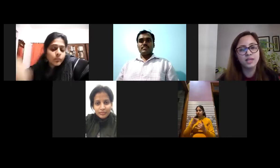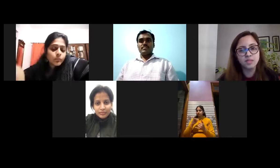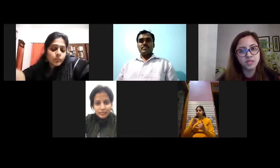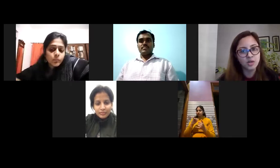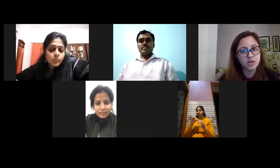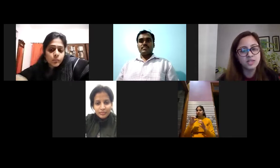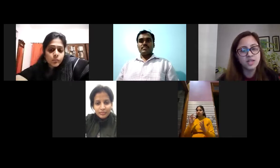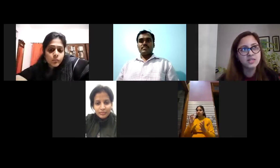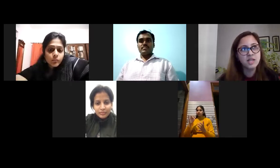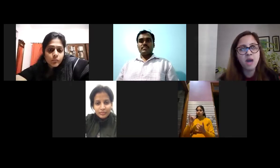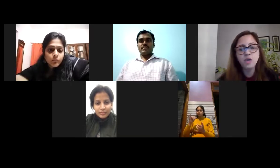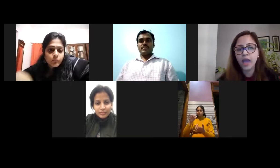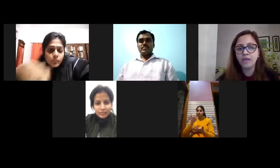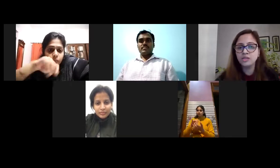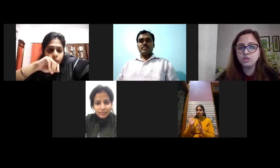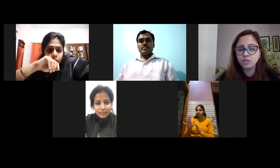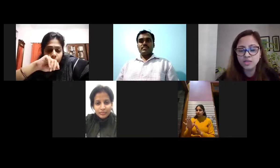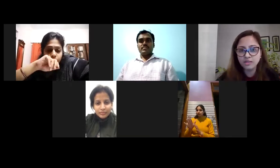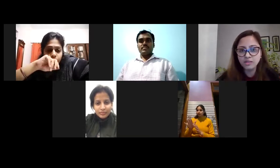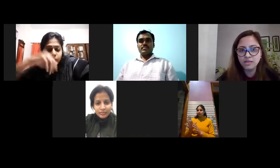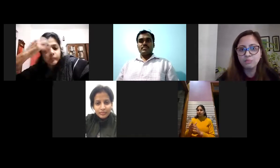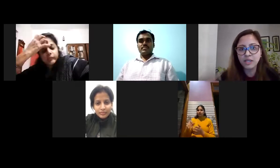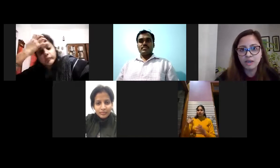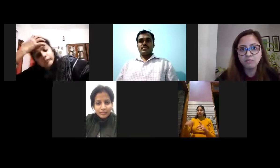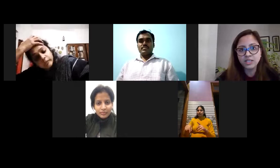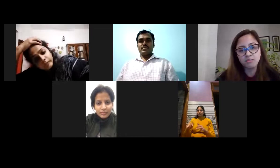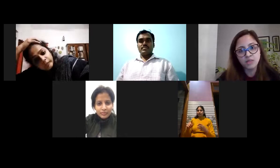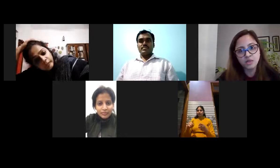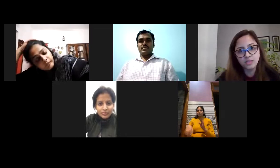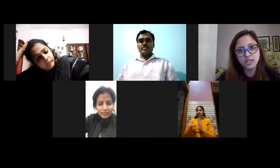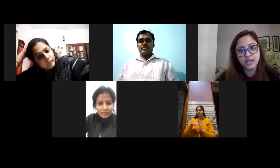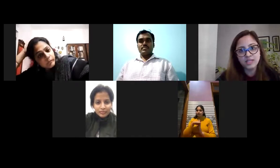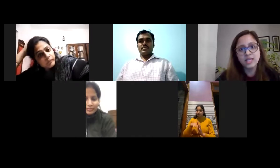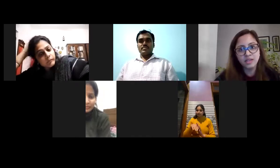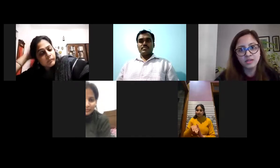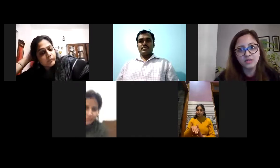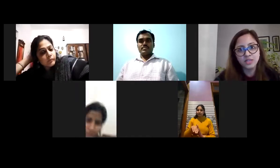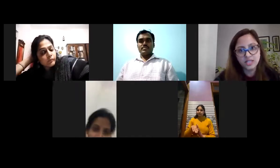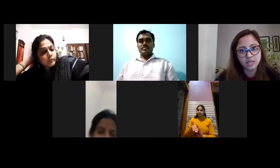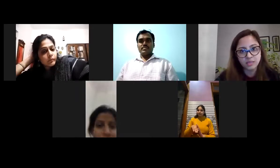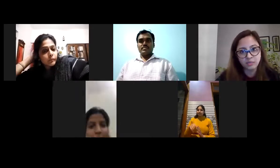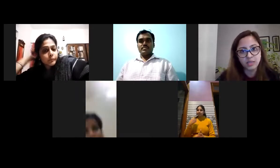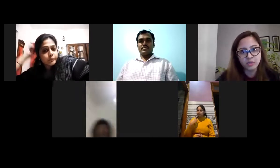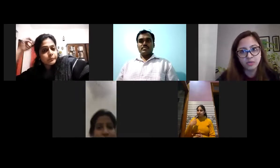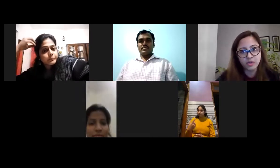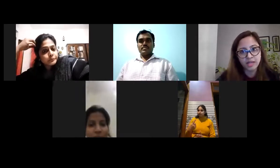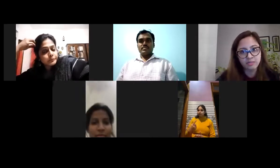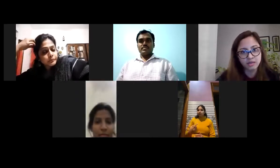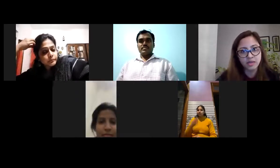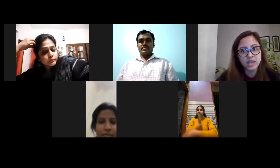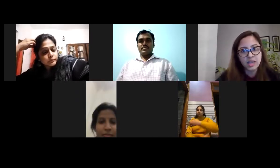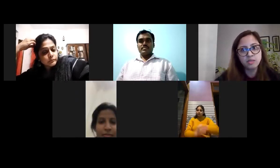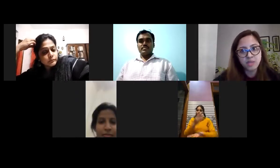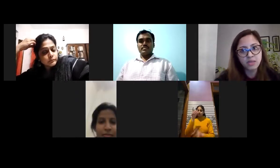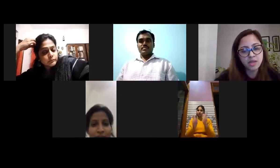with my limited knowledge, somehow Attic Room has never really become a symbol of the telling of the disabled people, for that